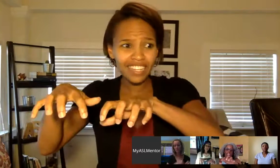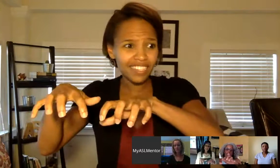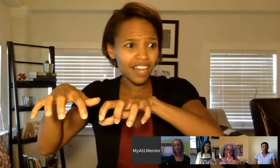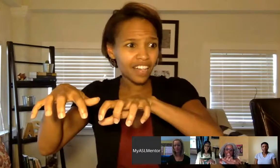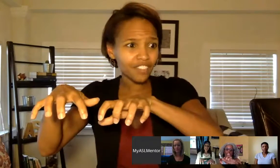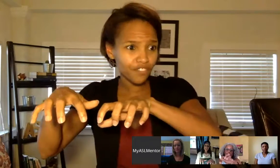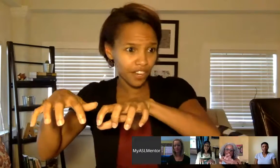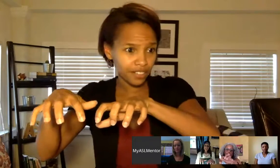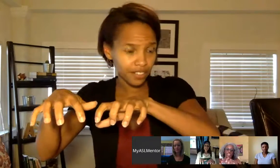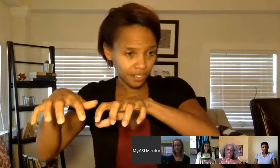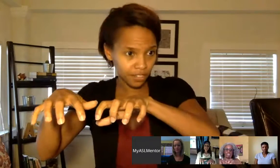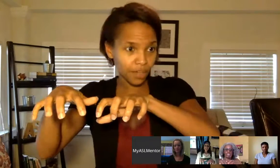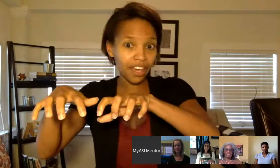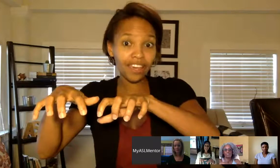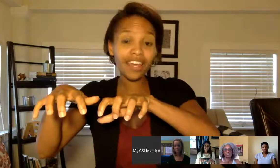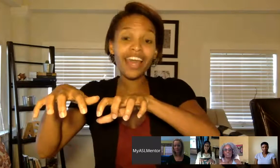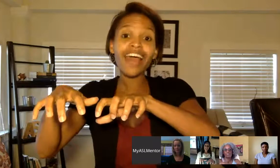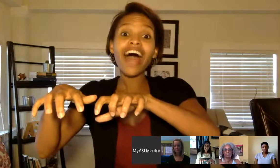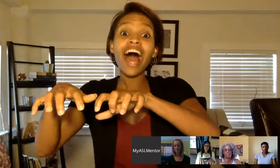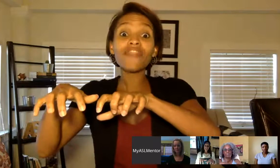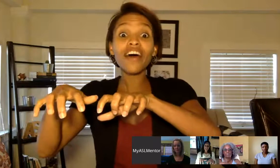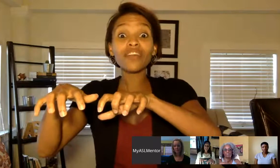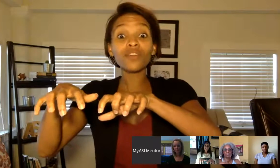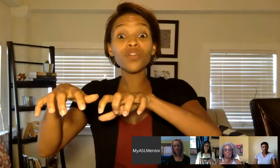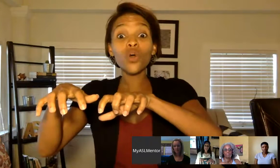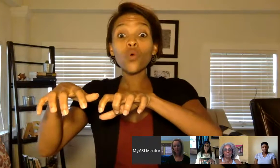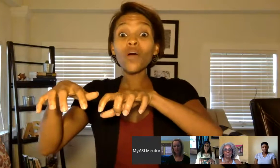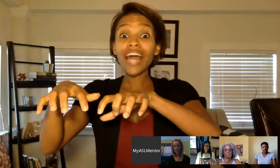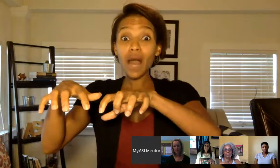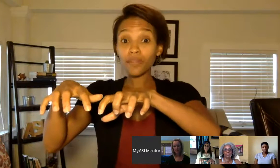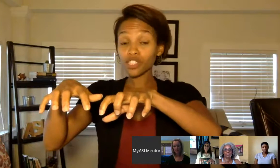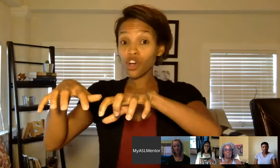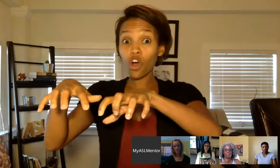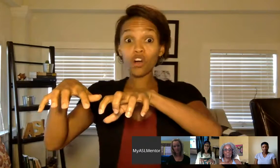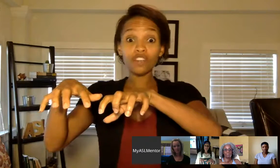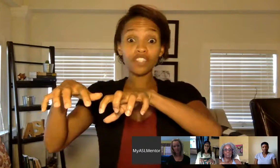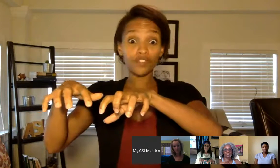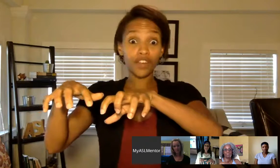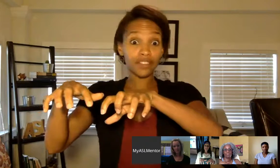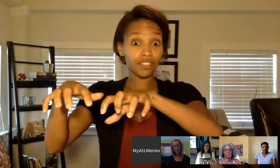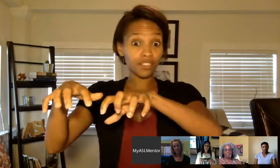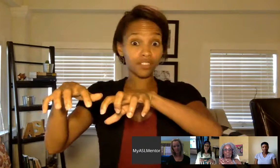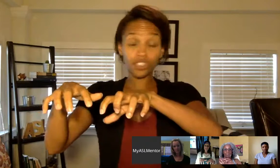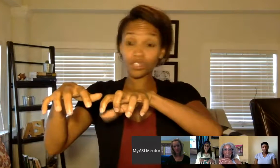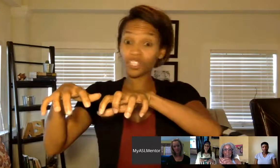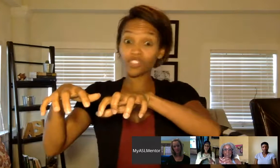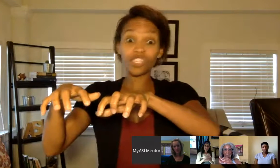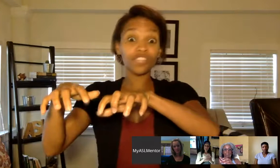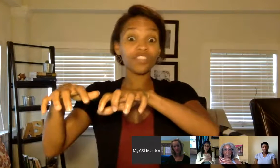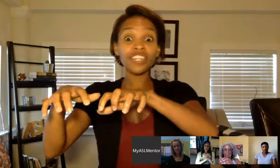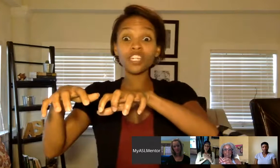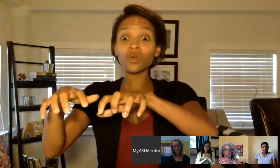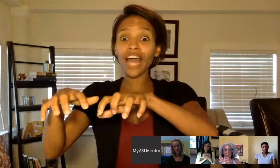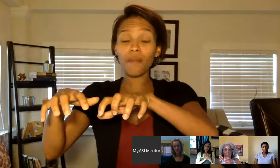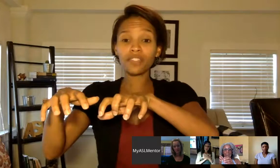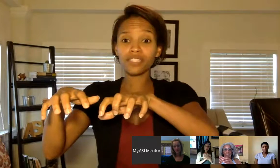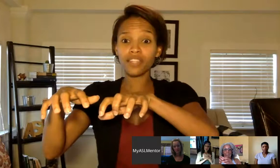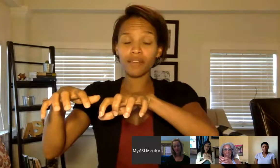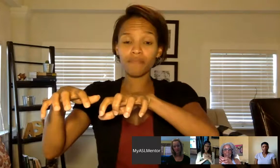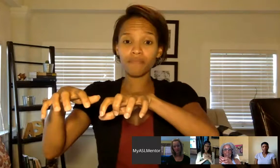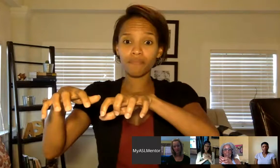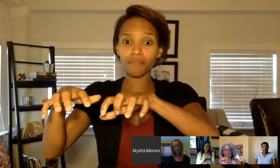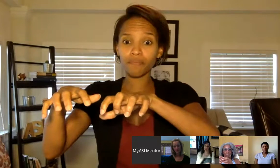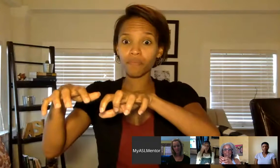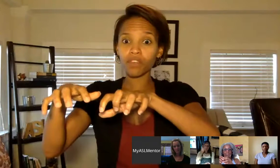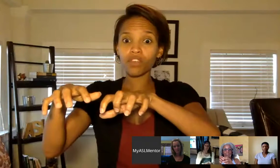like this, lots of friends, okay? And then what happens to all these friends? You're in your senior year, what happens to